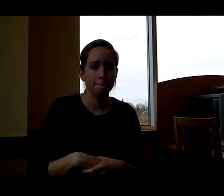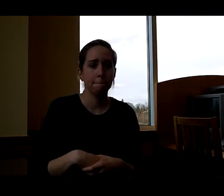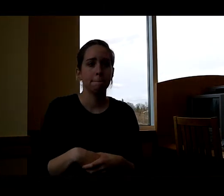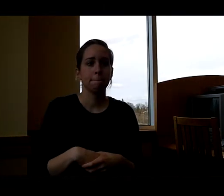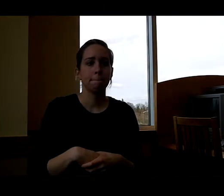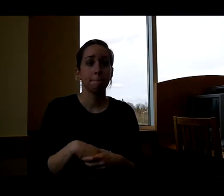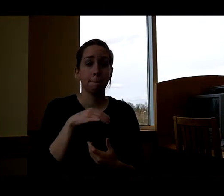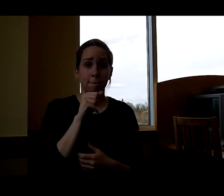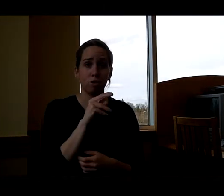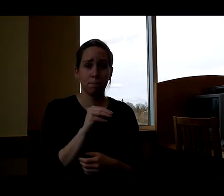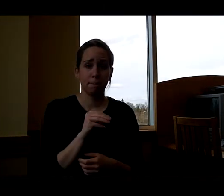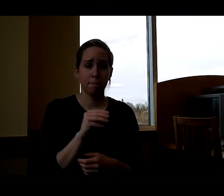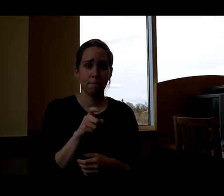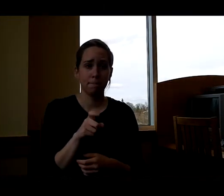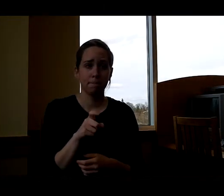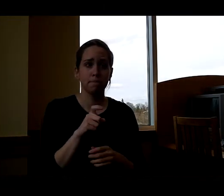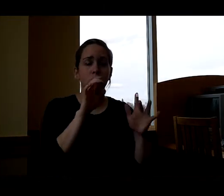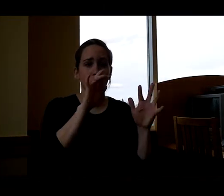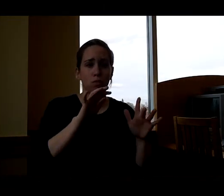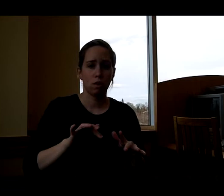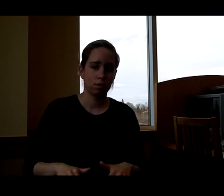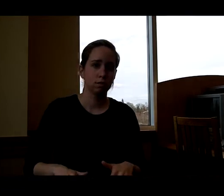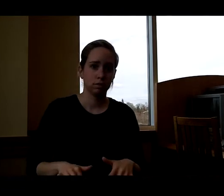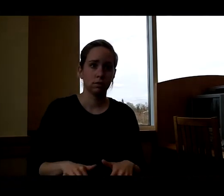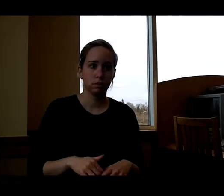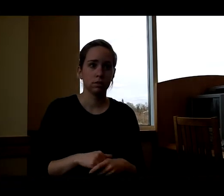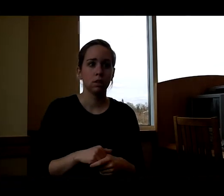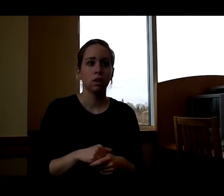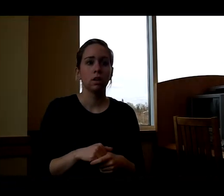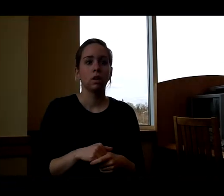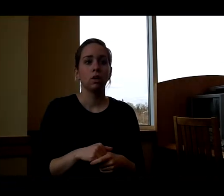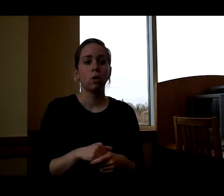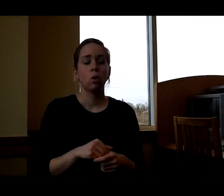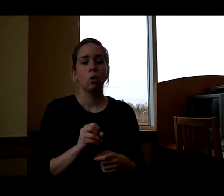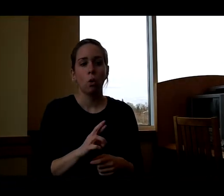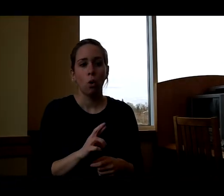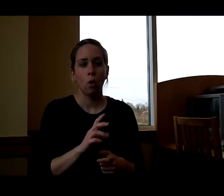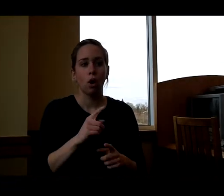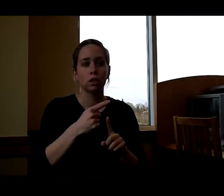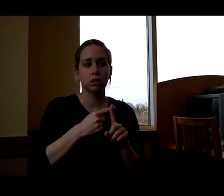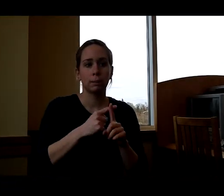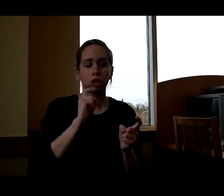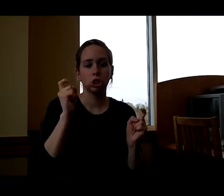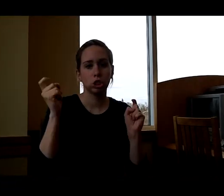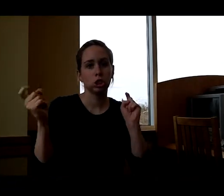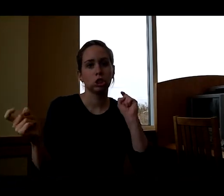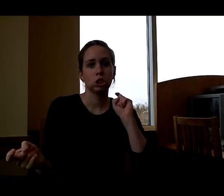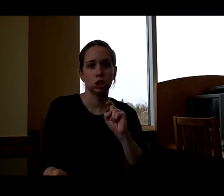Yeah? It rains. Or you get a rapid temperature change, and suddenly